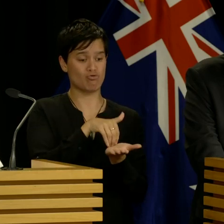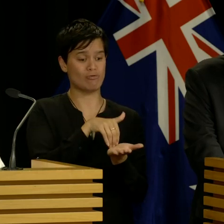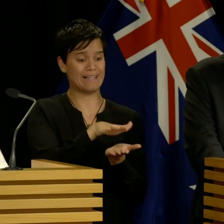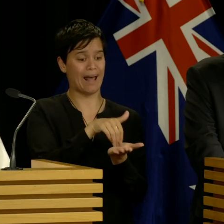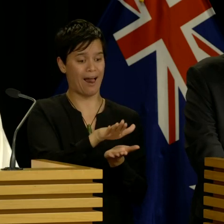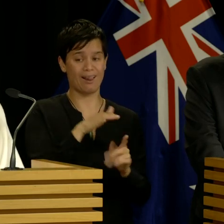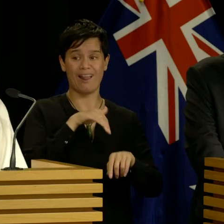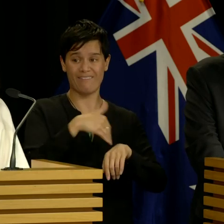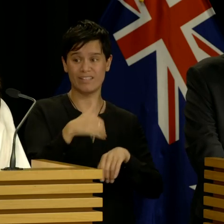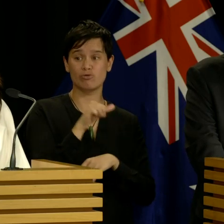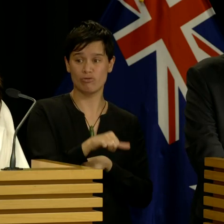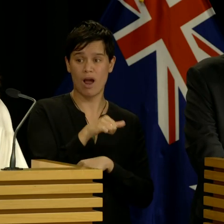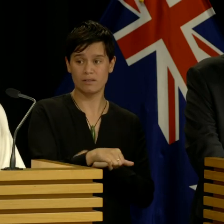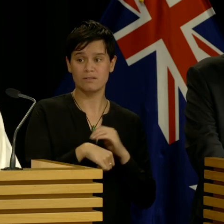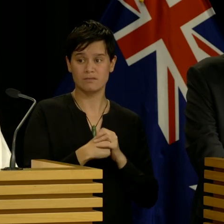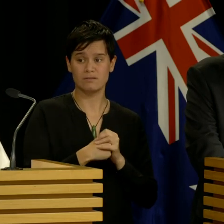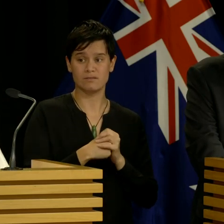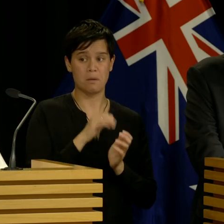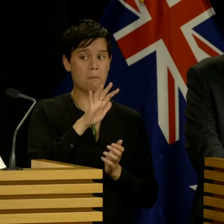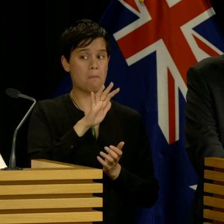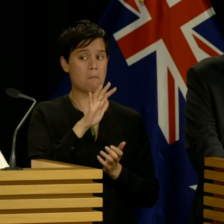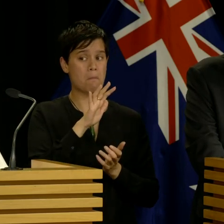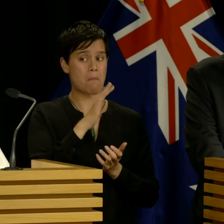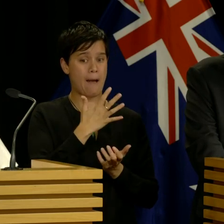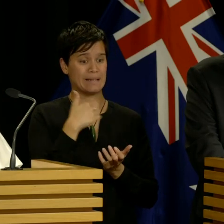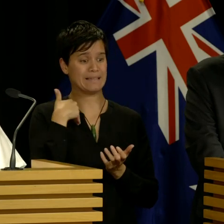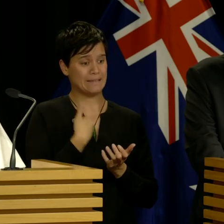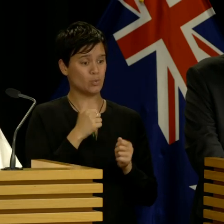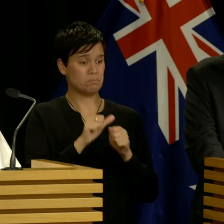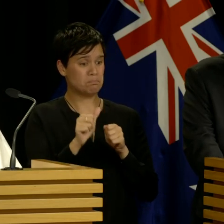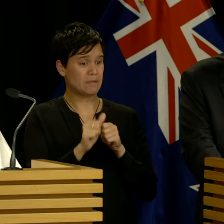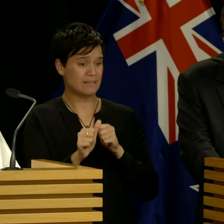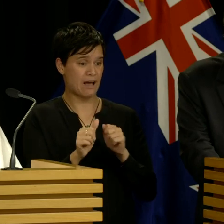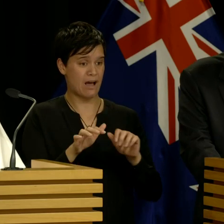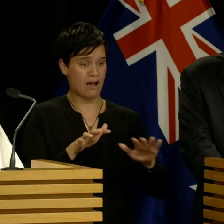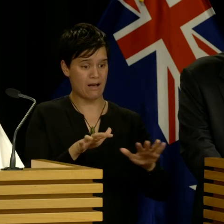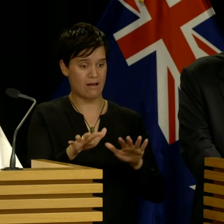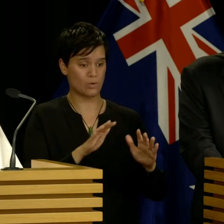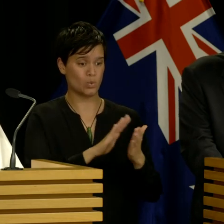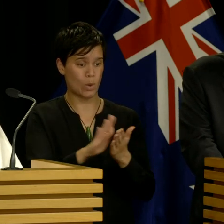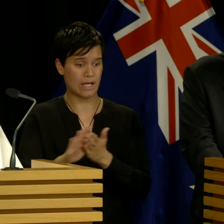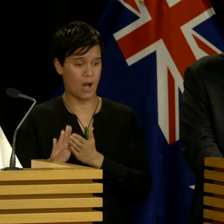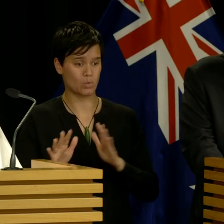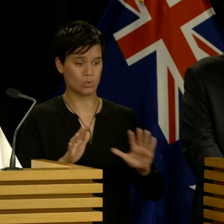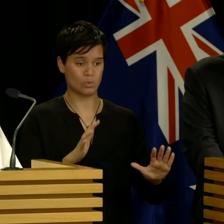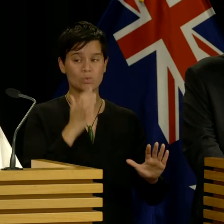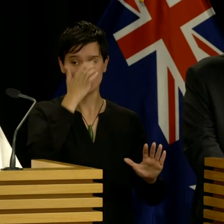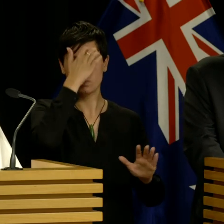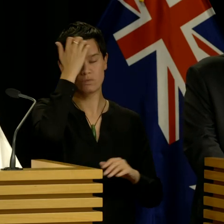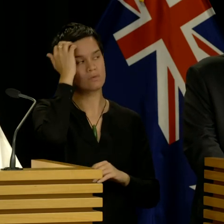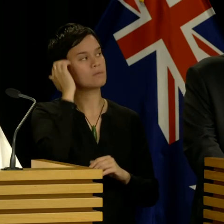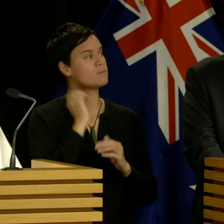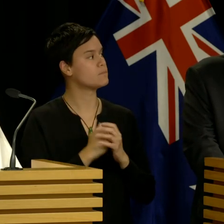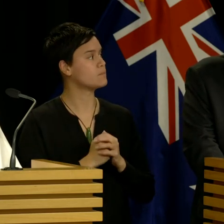at the moment, mostly, but we are trying to... Any need for any rationing? I'll leave the Prime Minister answer that aspect of the question,